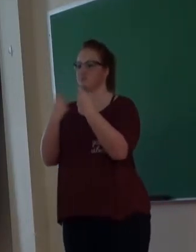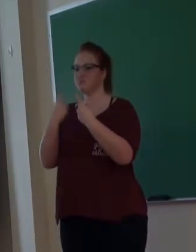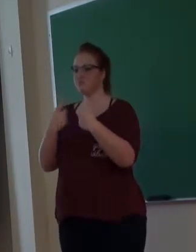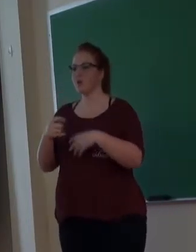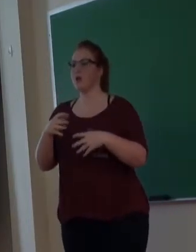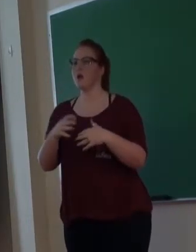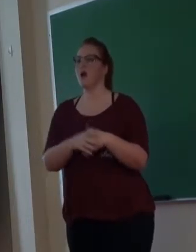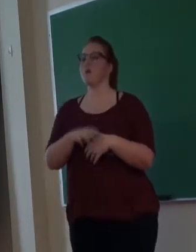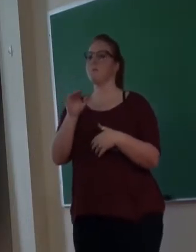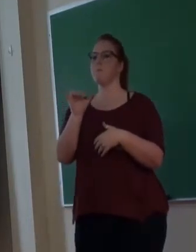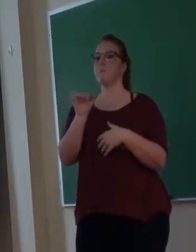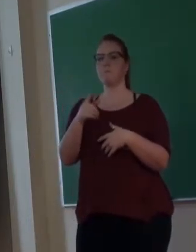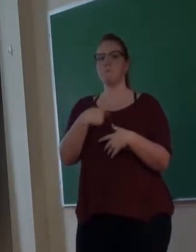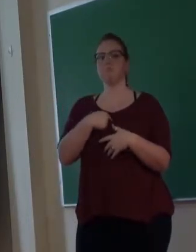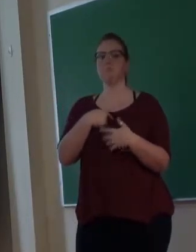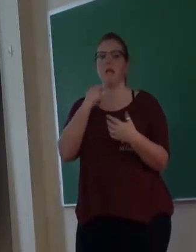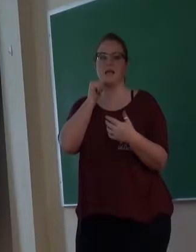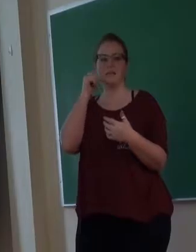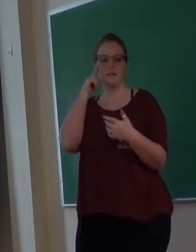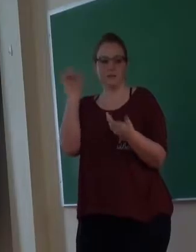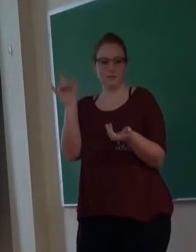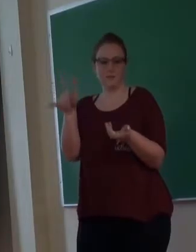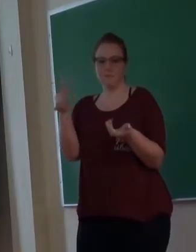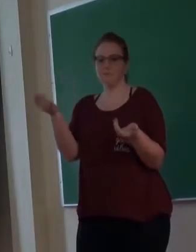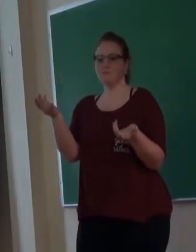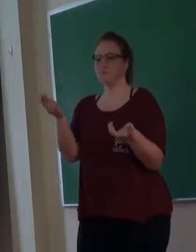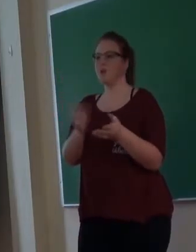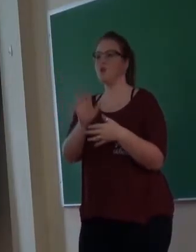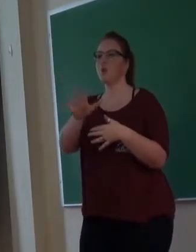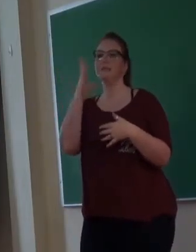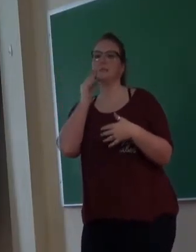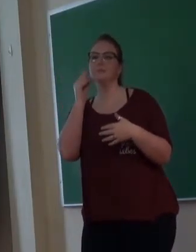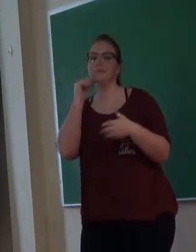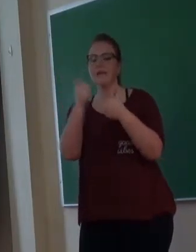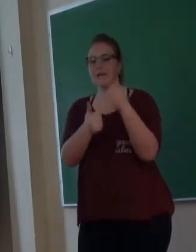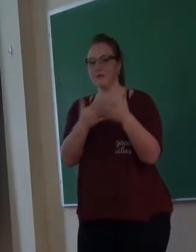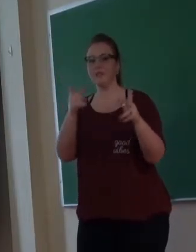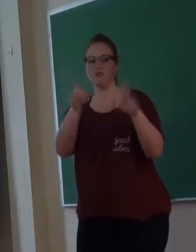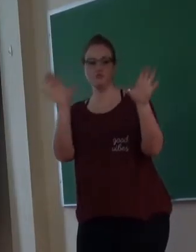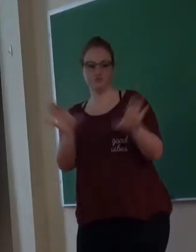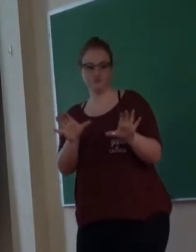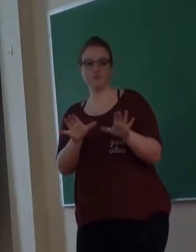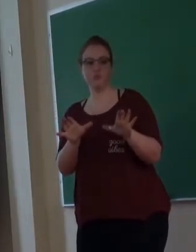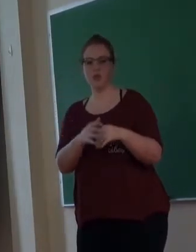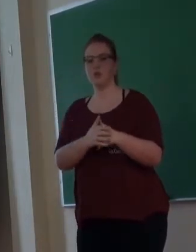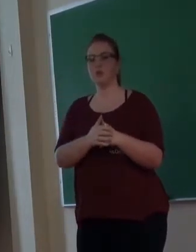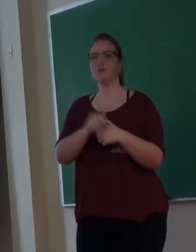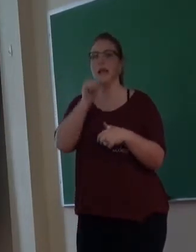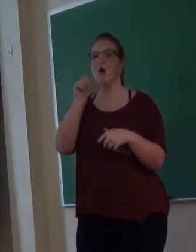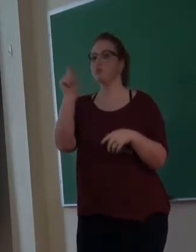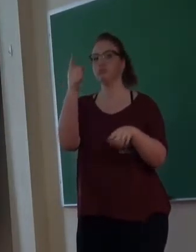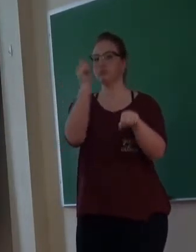okay? Your experience is everything that you have done. It does not just mean jobs. Yes, it includes